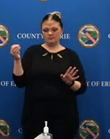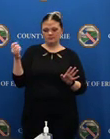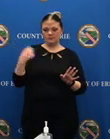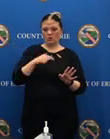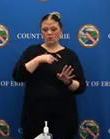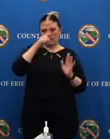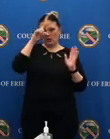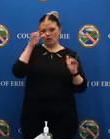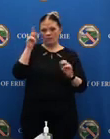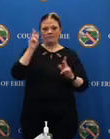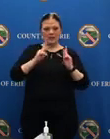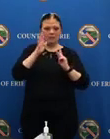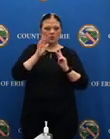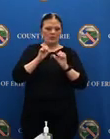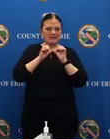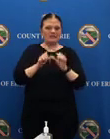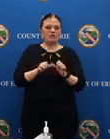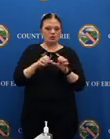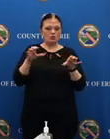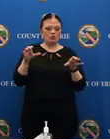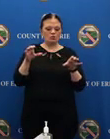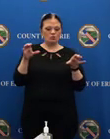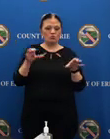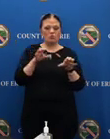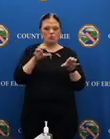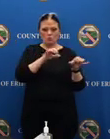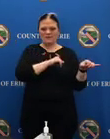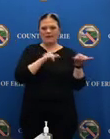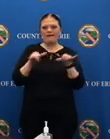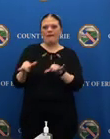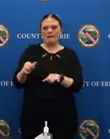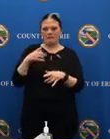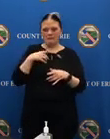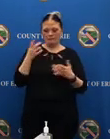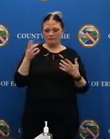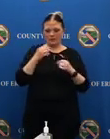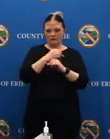we're just hoping that people will continue to do what others have been doing, which is doing